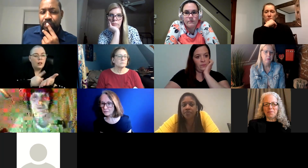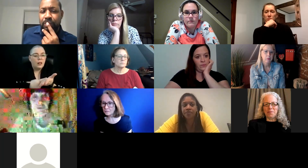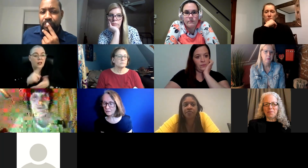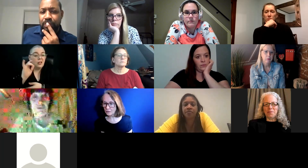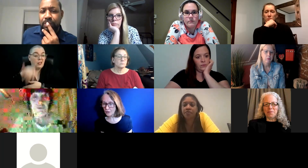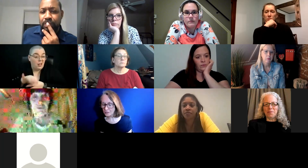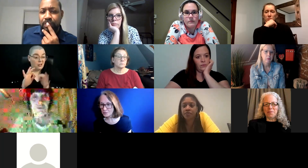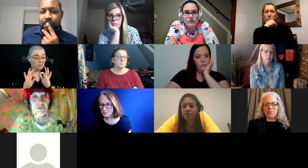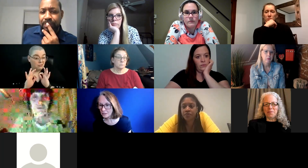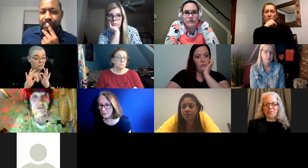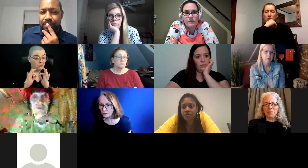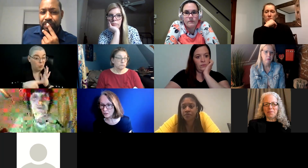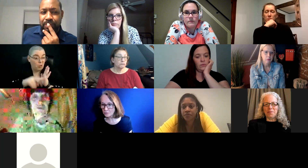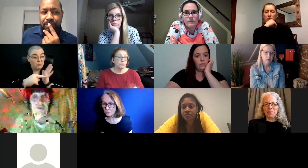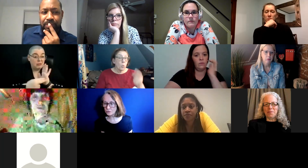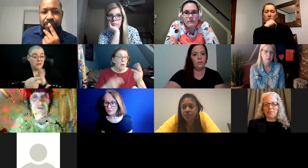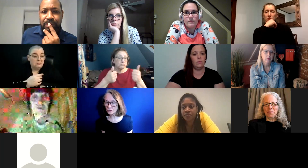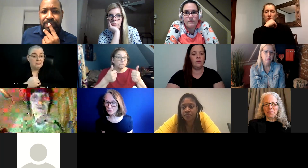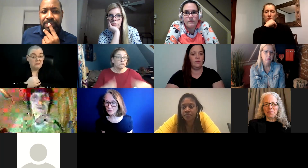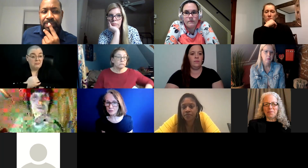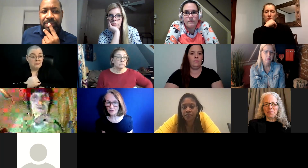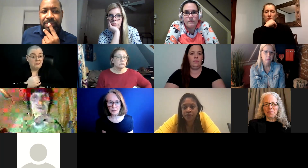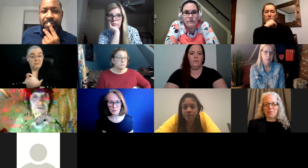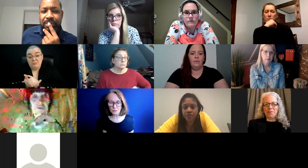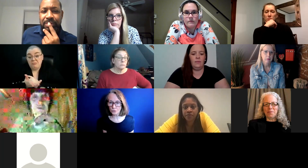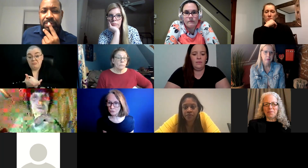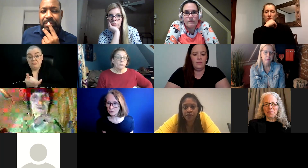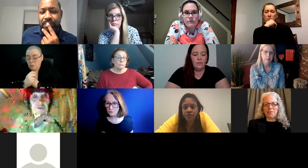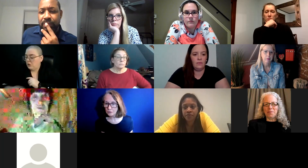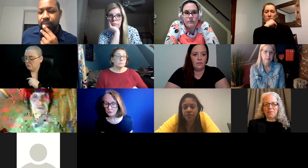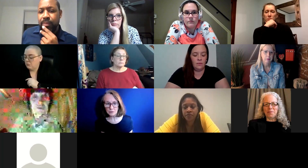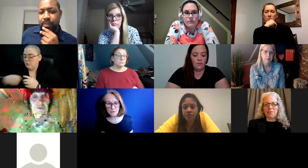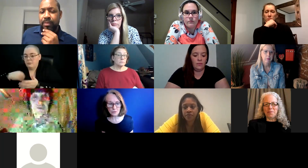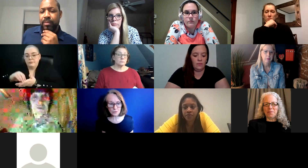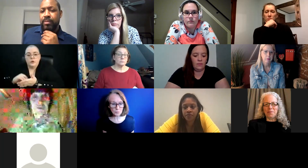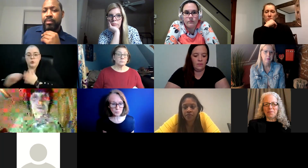I know Holly's been sending out jobs on USCED, so we could talk about those. Is that okay with people?